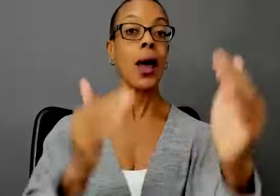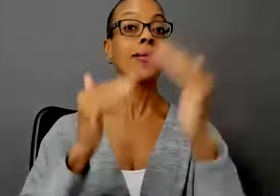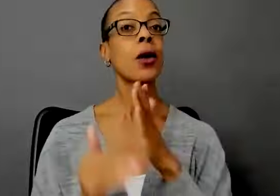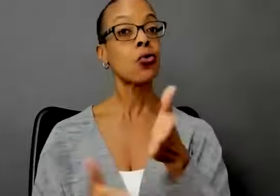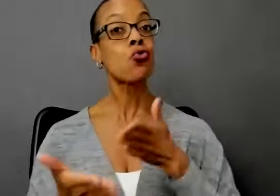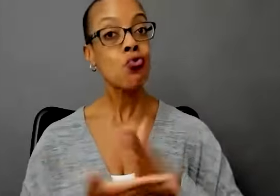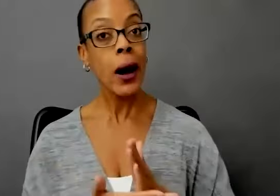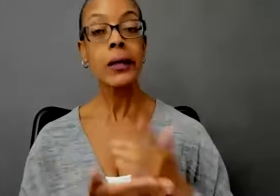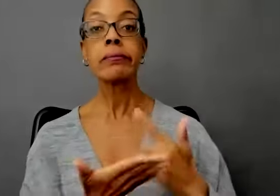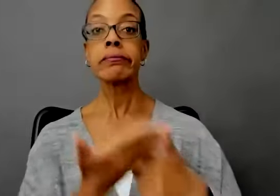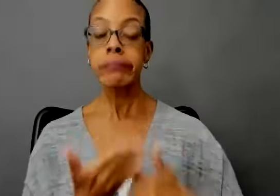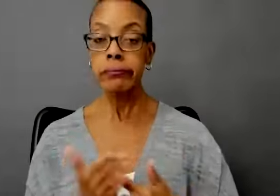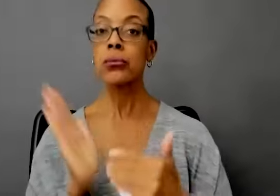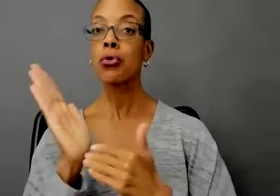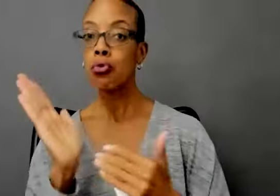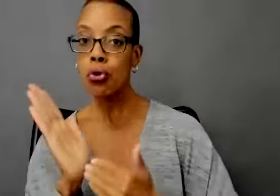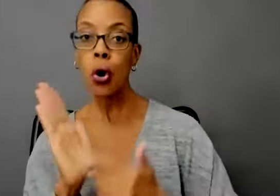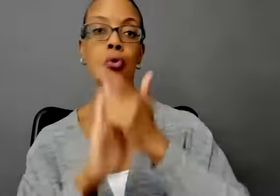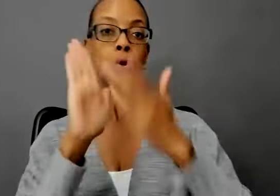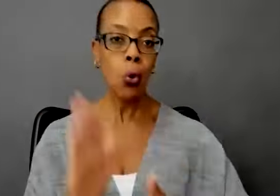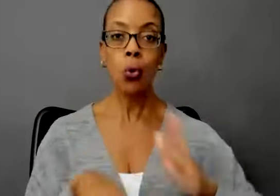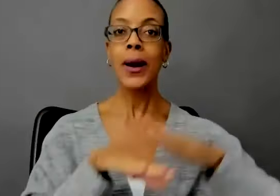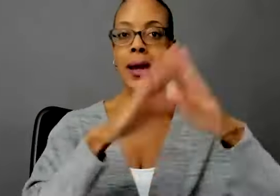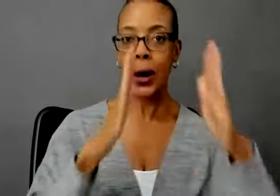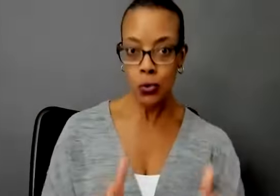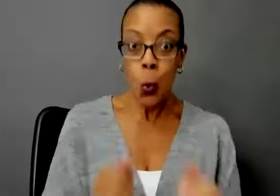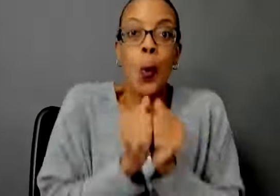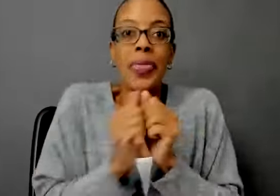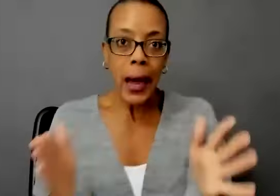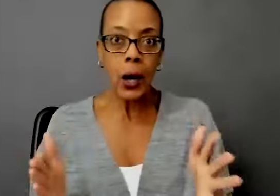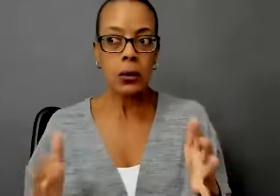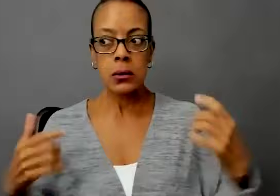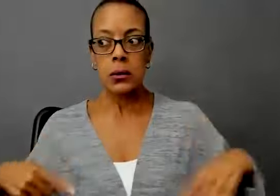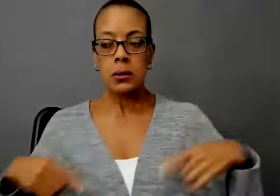in relationships of trust without fear of breaching your publication ban.